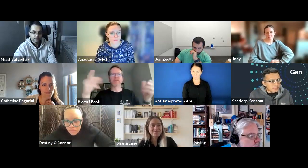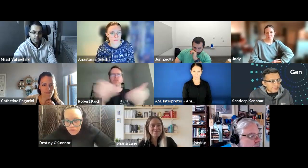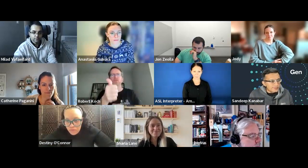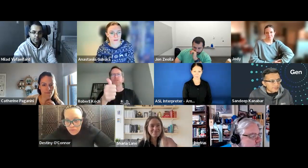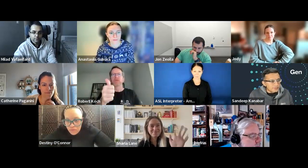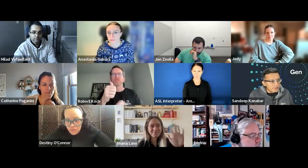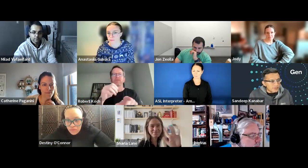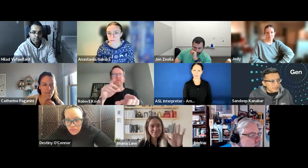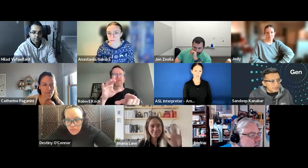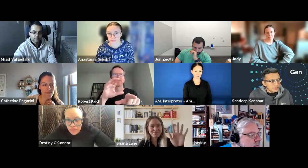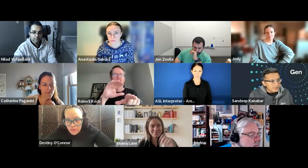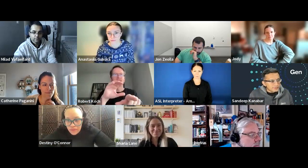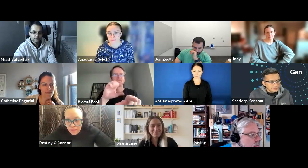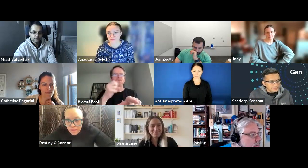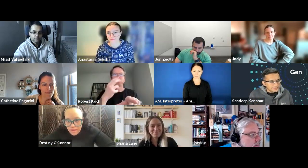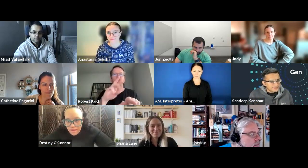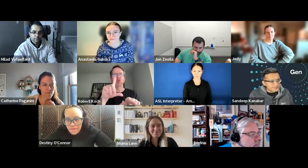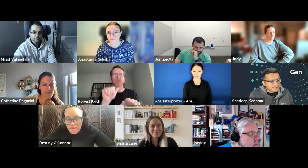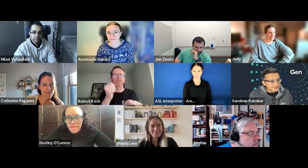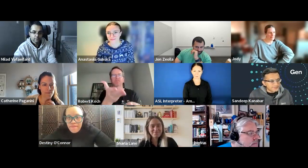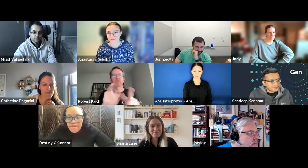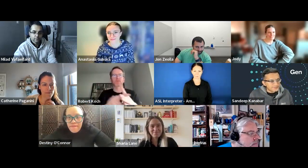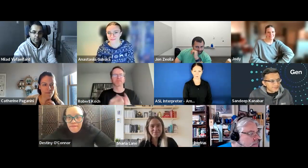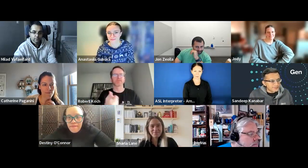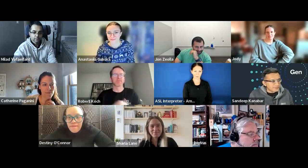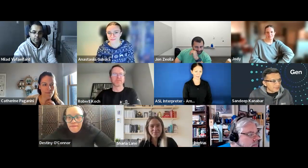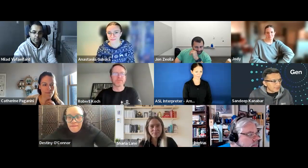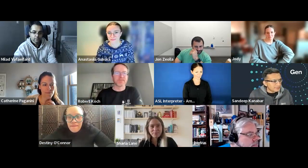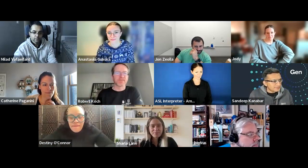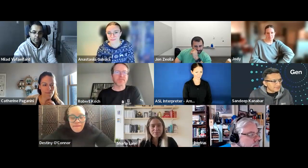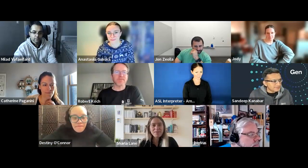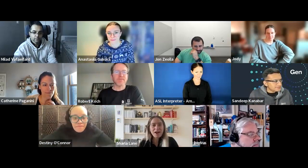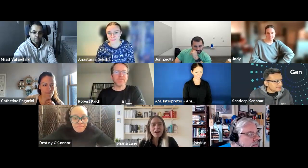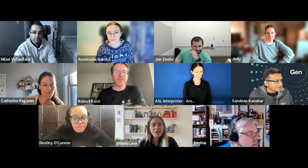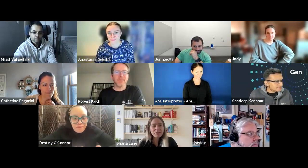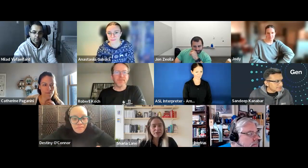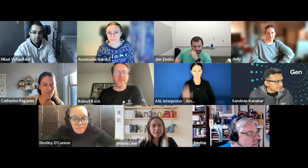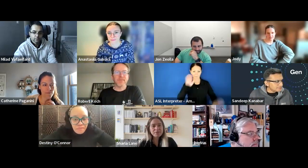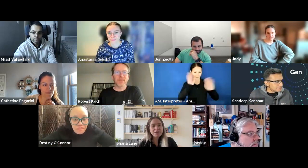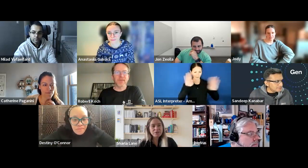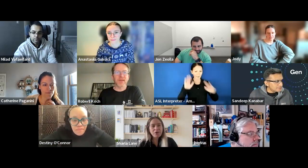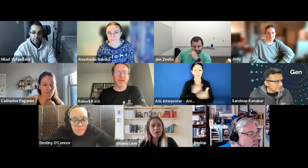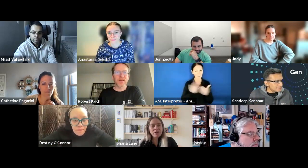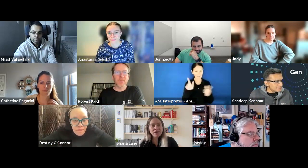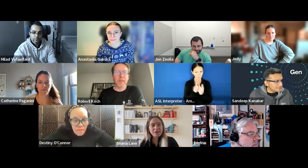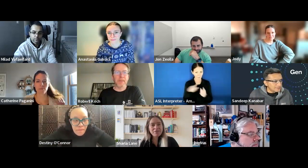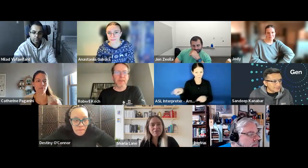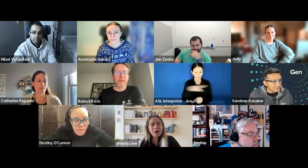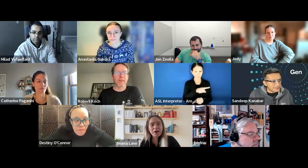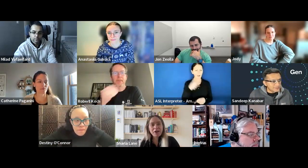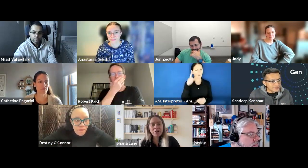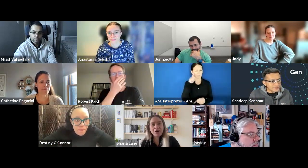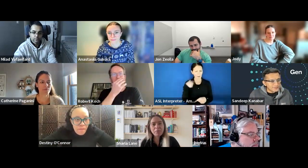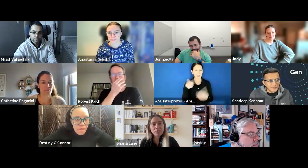Let me look around here. So let's go ahead, introduce yourselves, new faces. Let's start with Charlotte. Go ahead. Hi everyone, nice to meet you all. I think